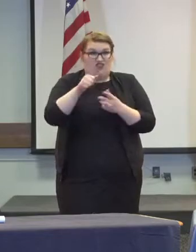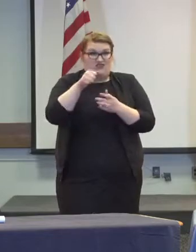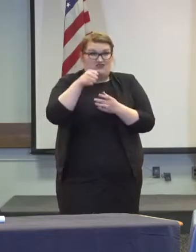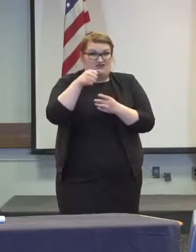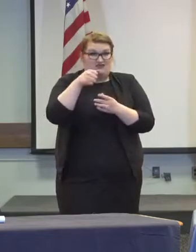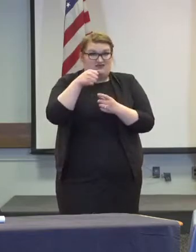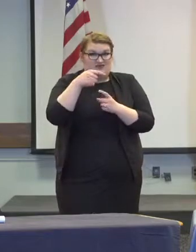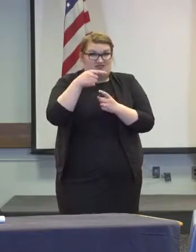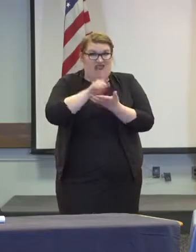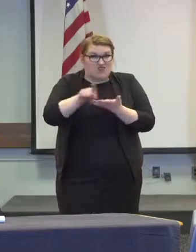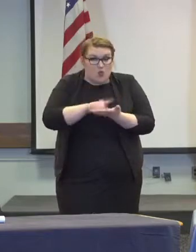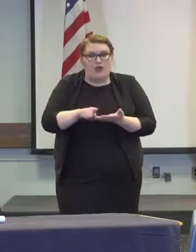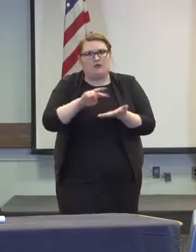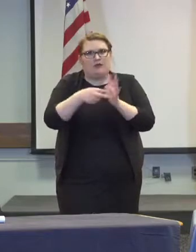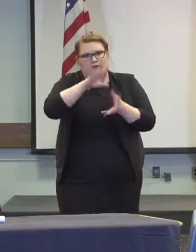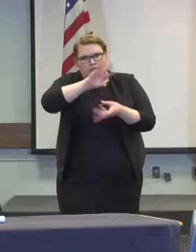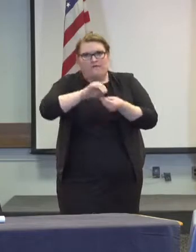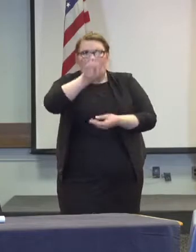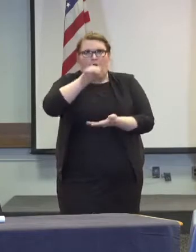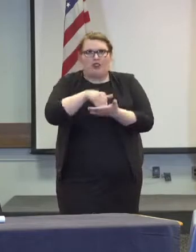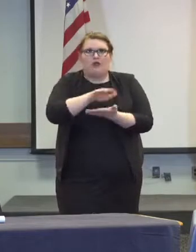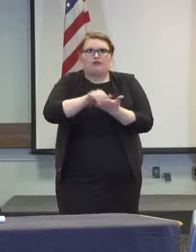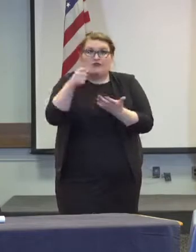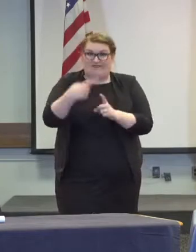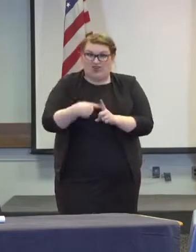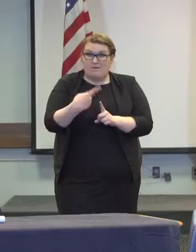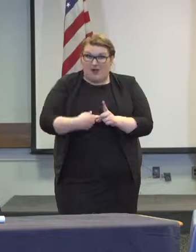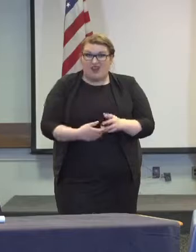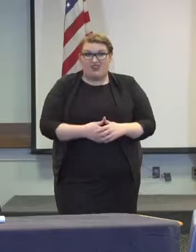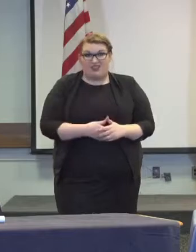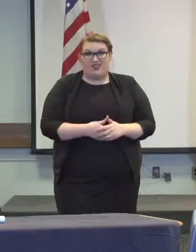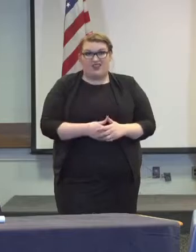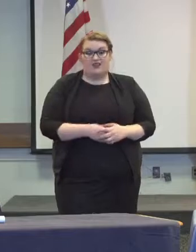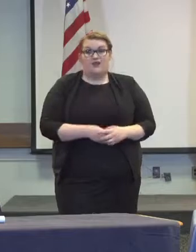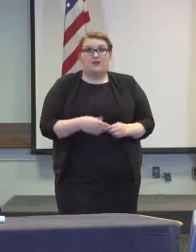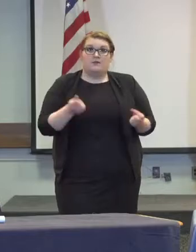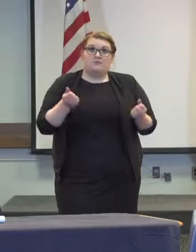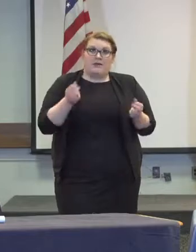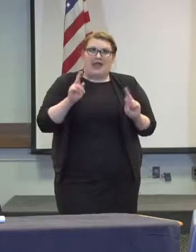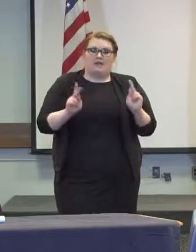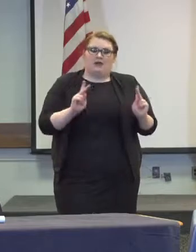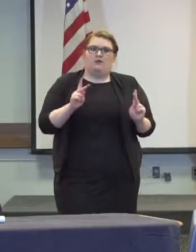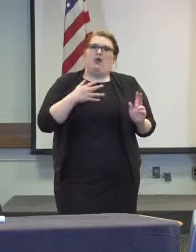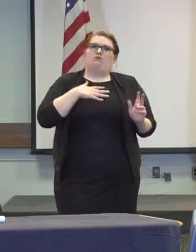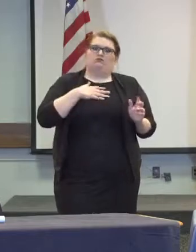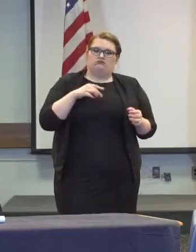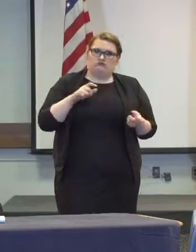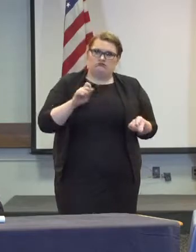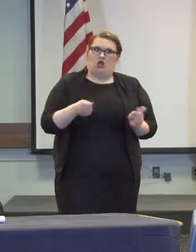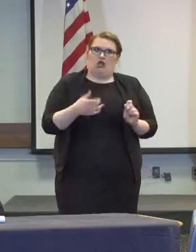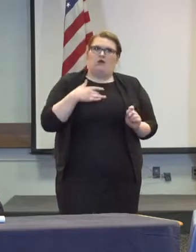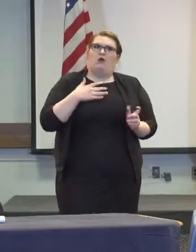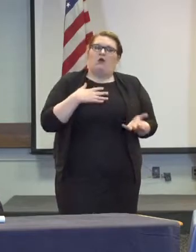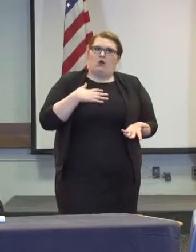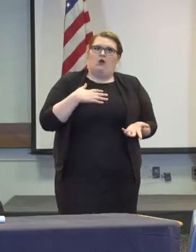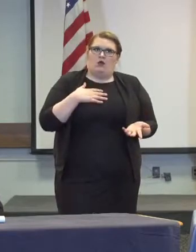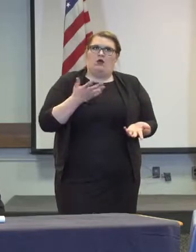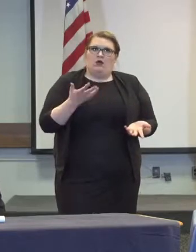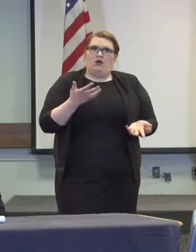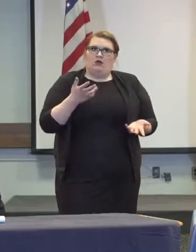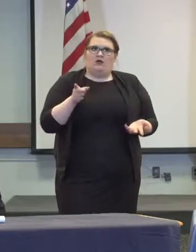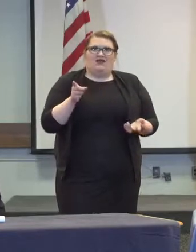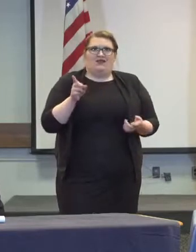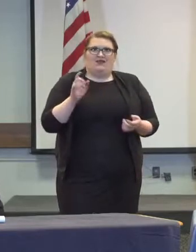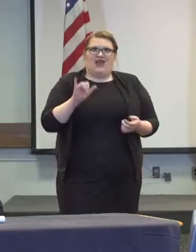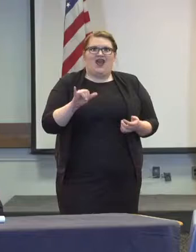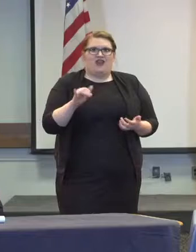$4,000 a month. This changes a lot of people's, you know, notions, and people think that it is just